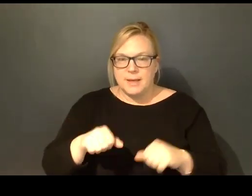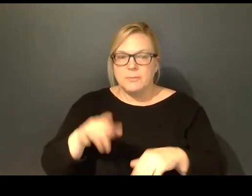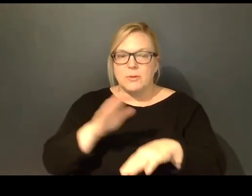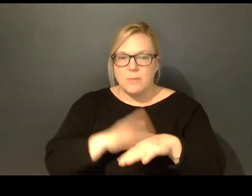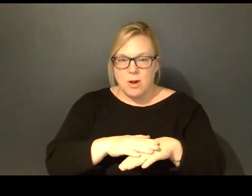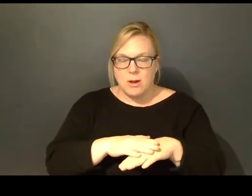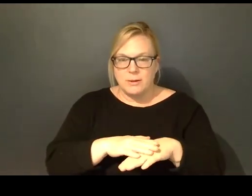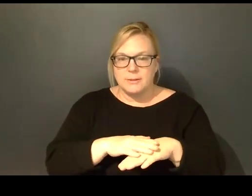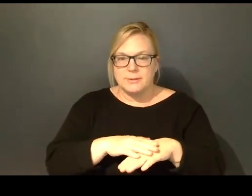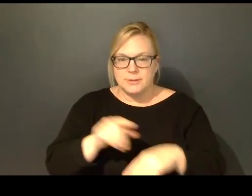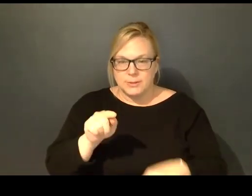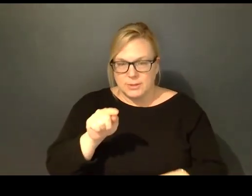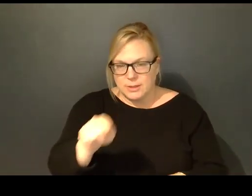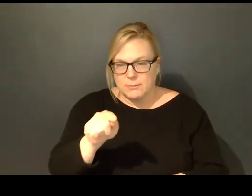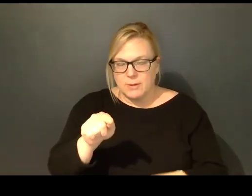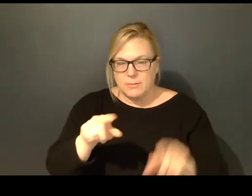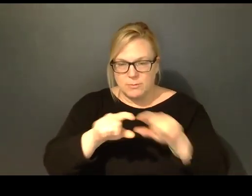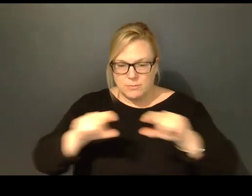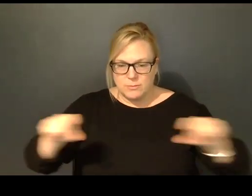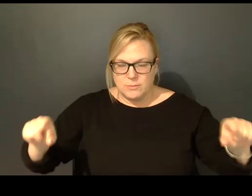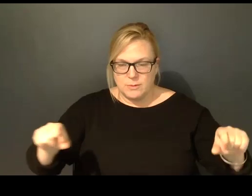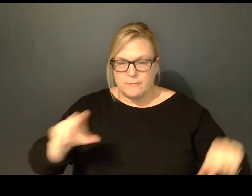close caption button at the bottom of the screen.